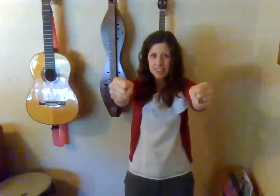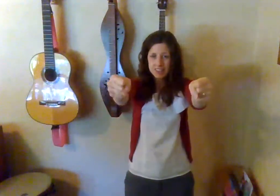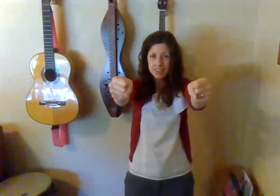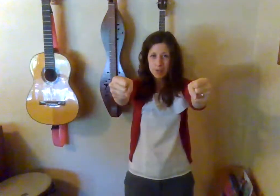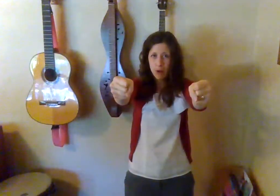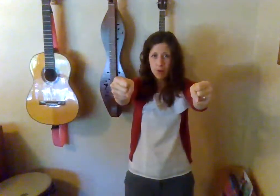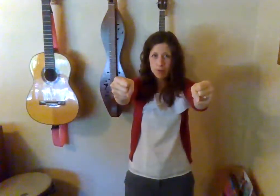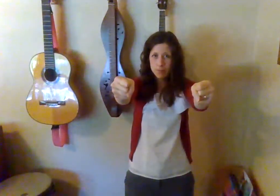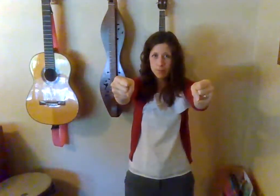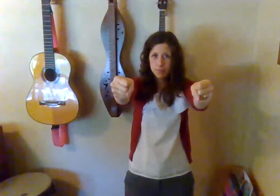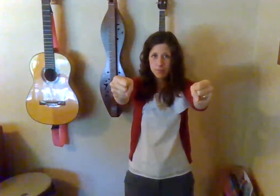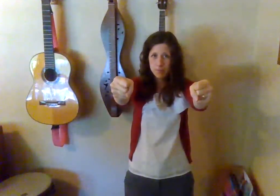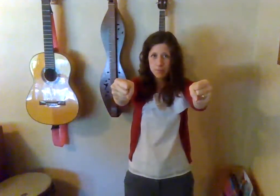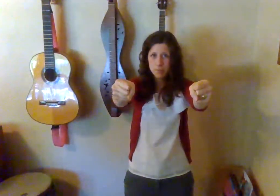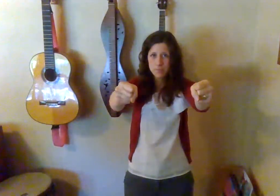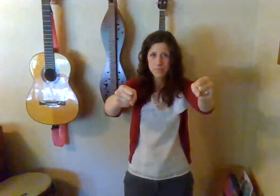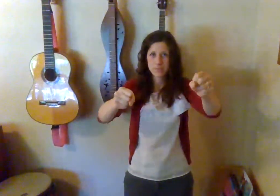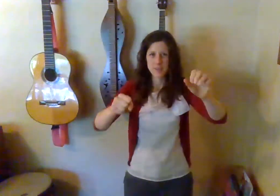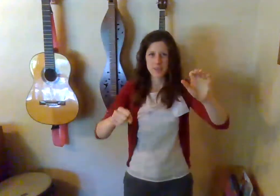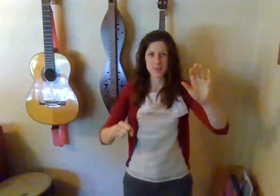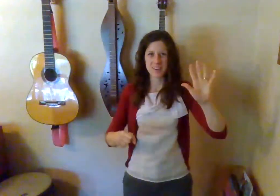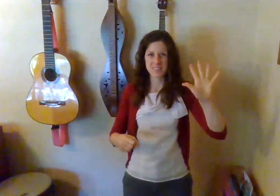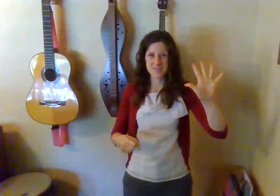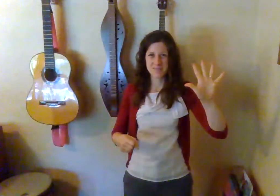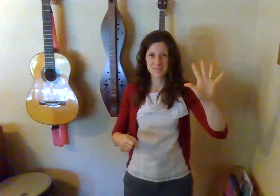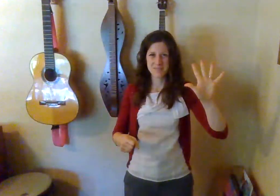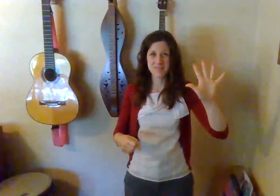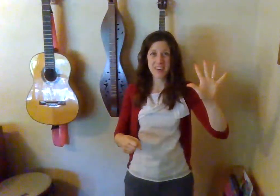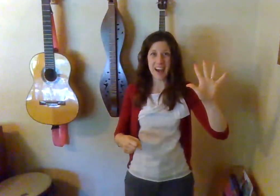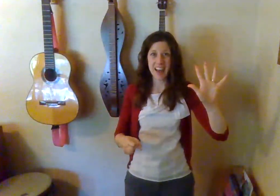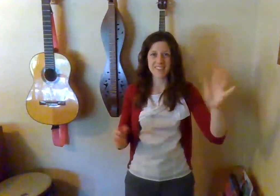zero. Here we go. Five.